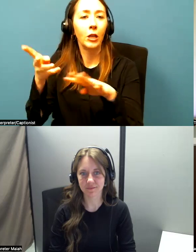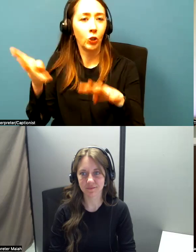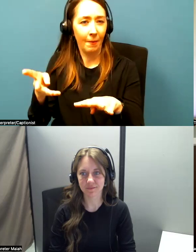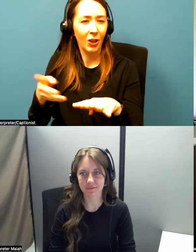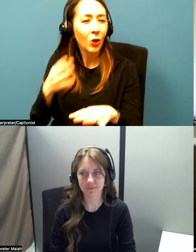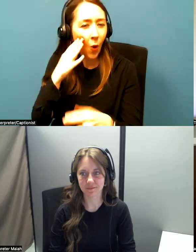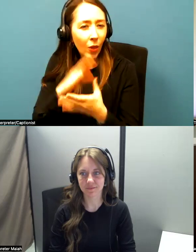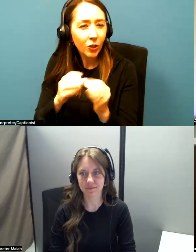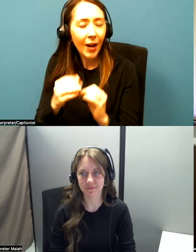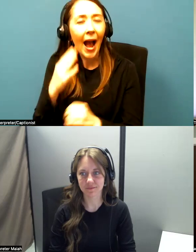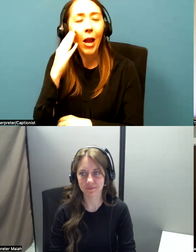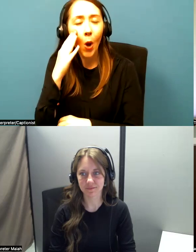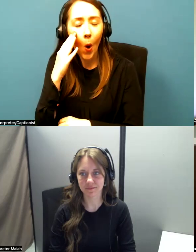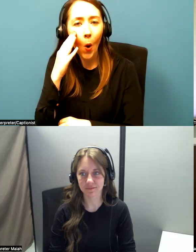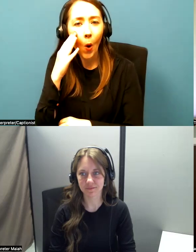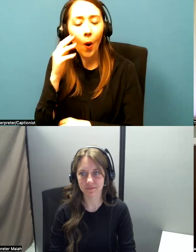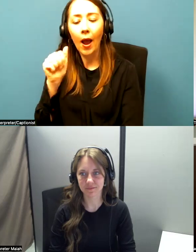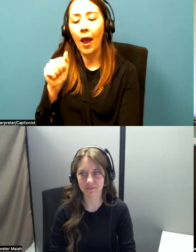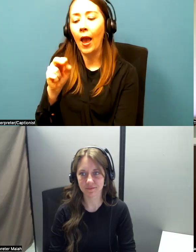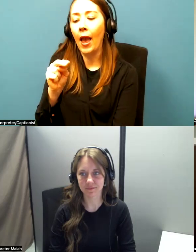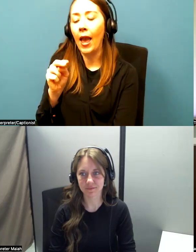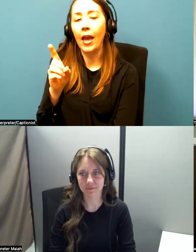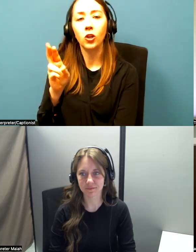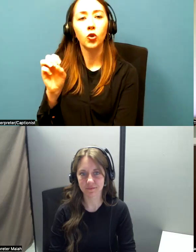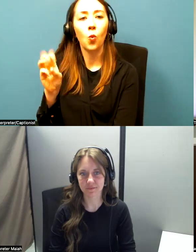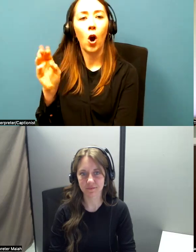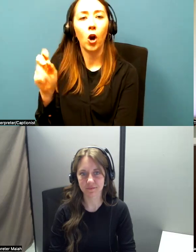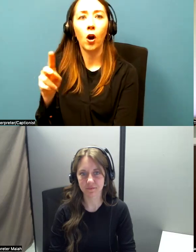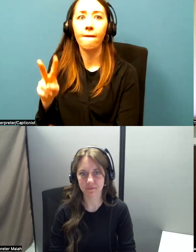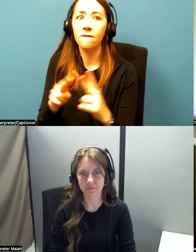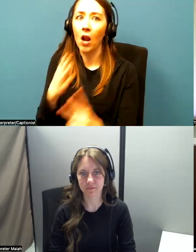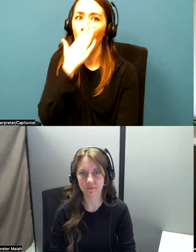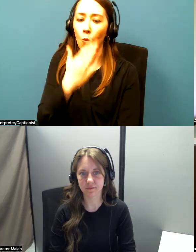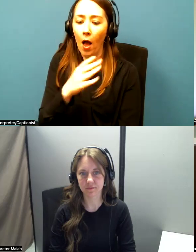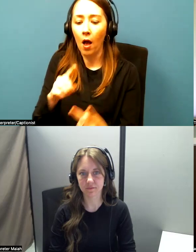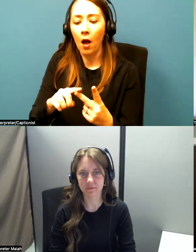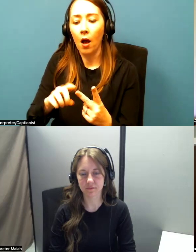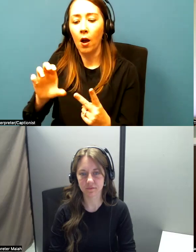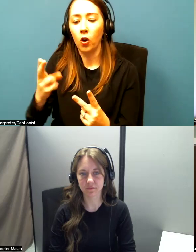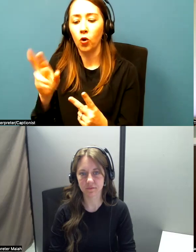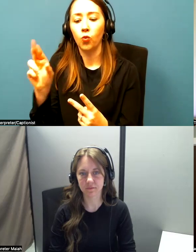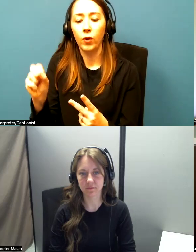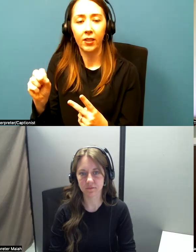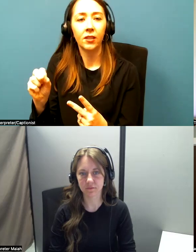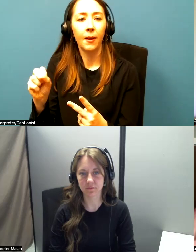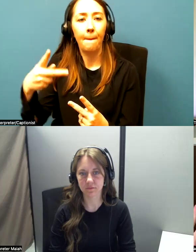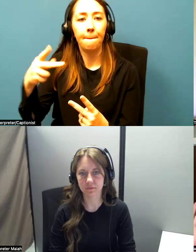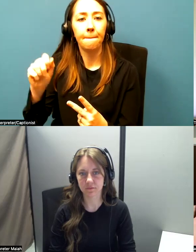because I know Andrew Walker very well. I know Chris Palaha very well. I know their